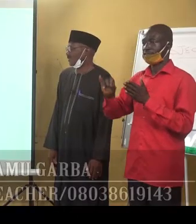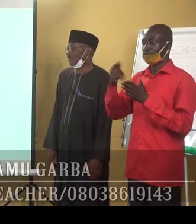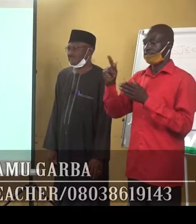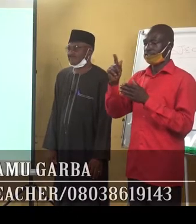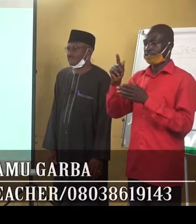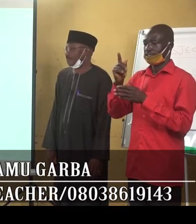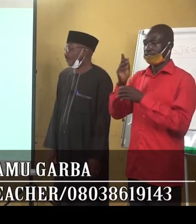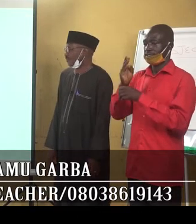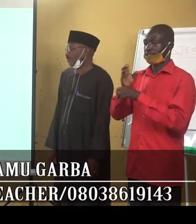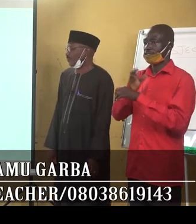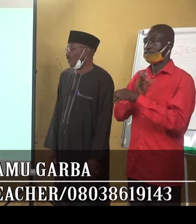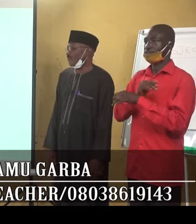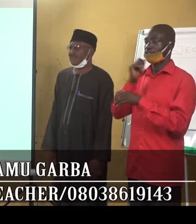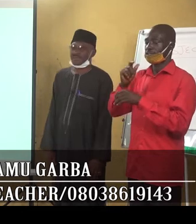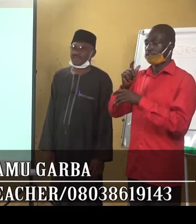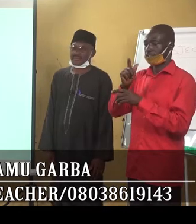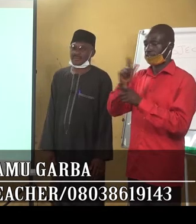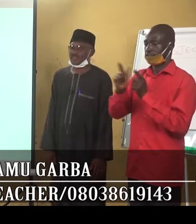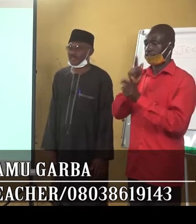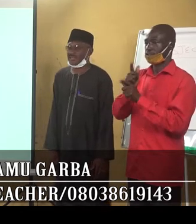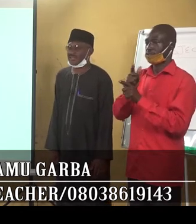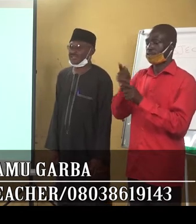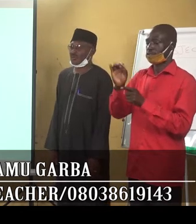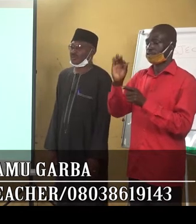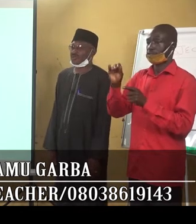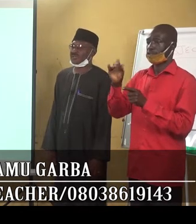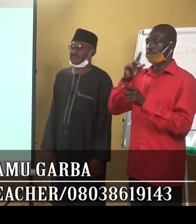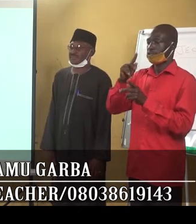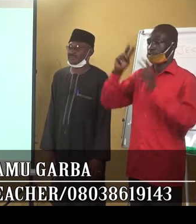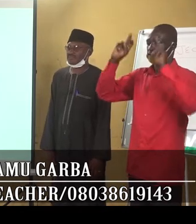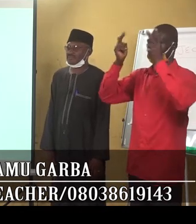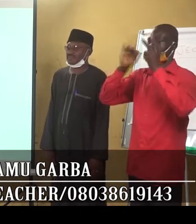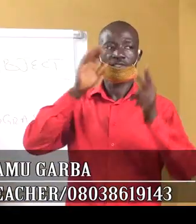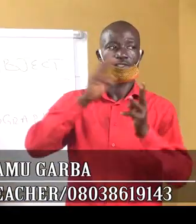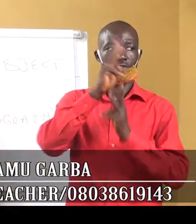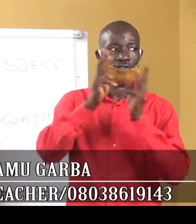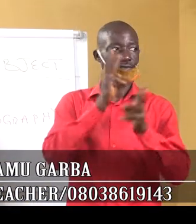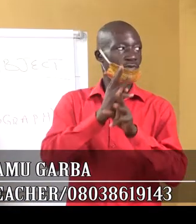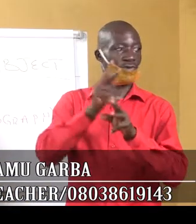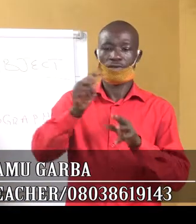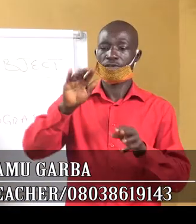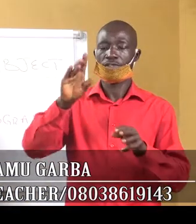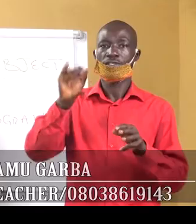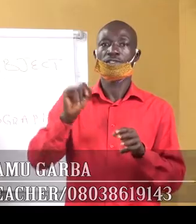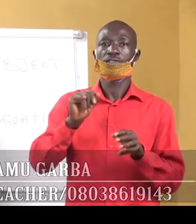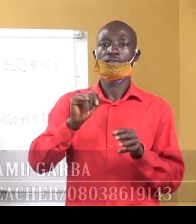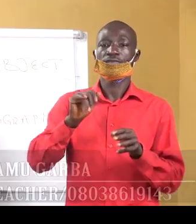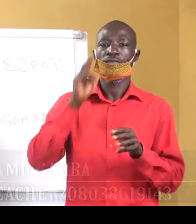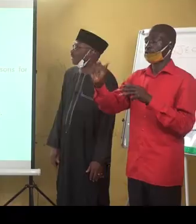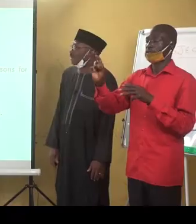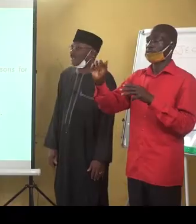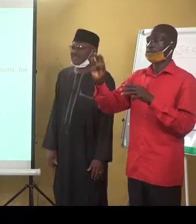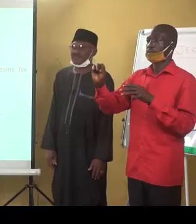subject, geography. The topic is world trade. My name is Kamal Adamu